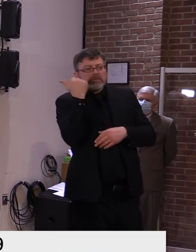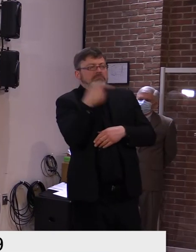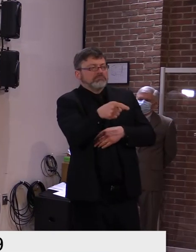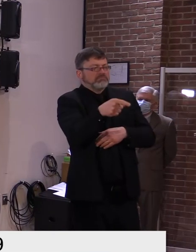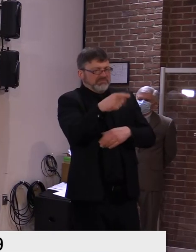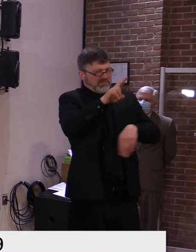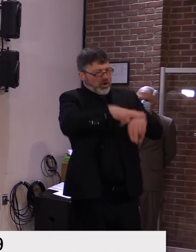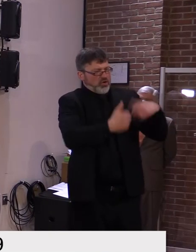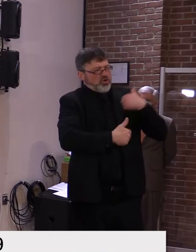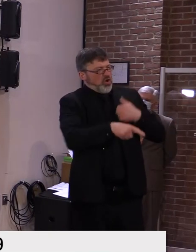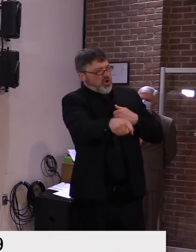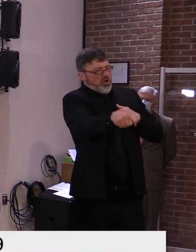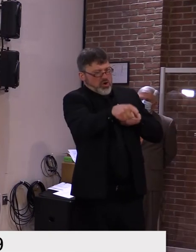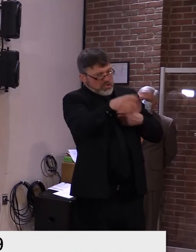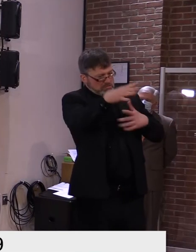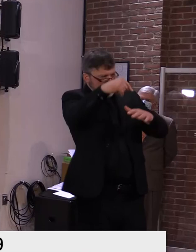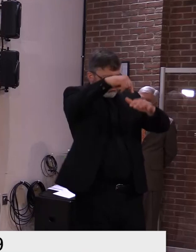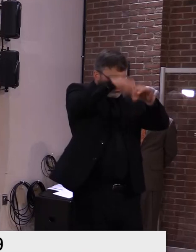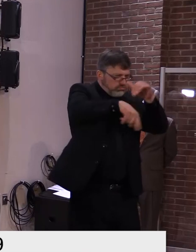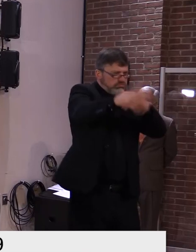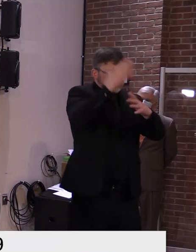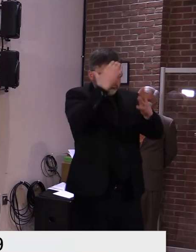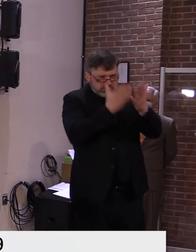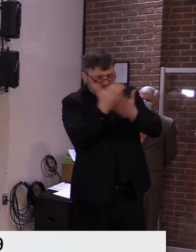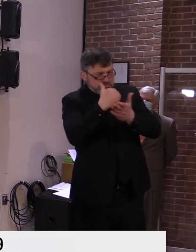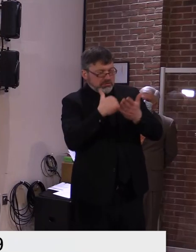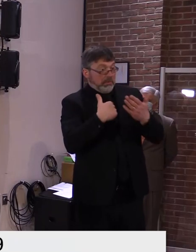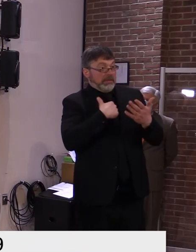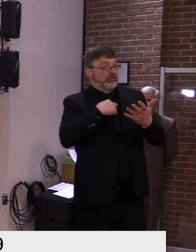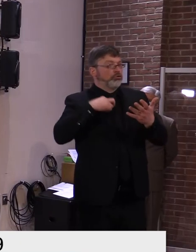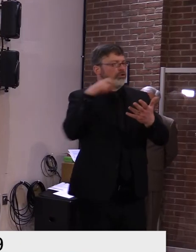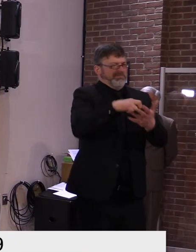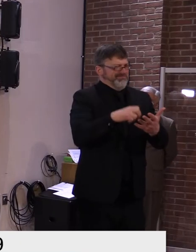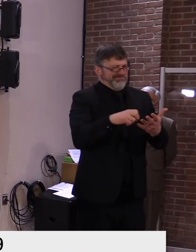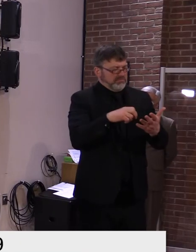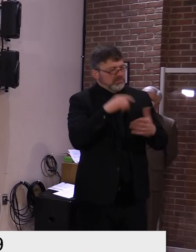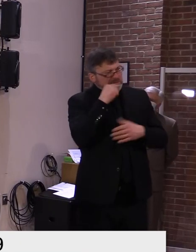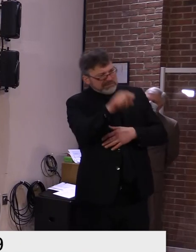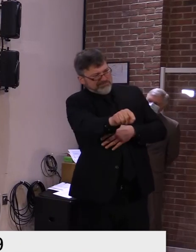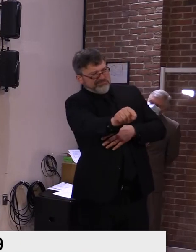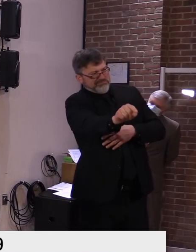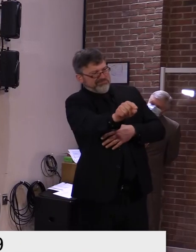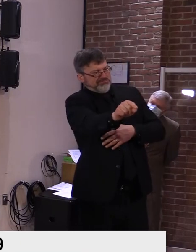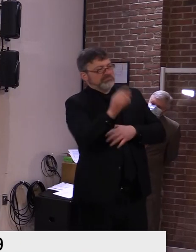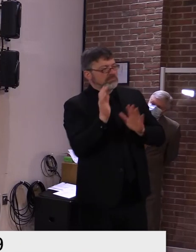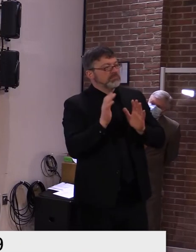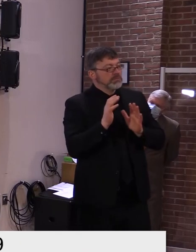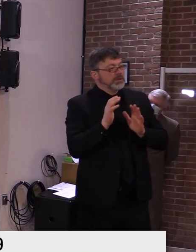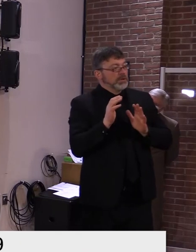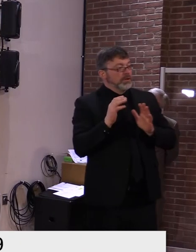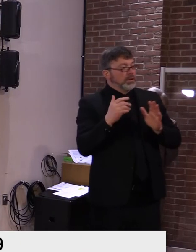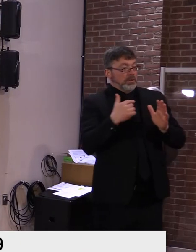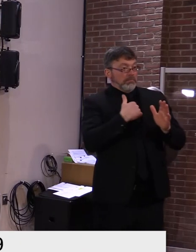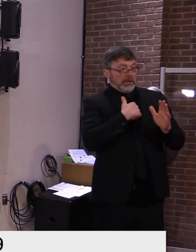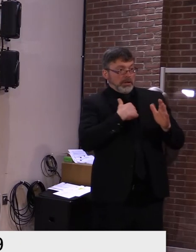particulars than I do, but I haven't spoken to him directly about this at this point either.